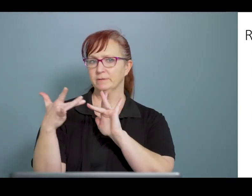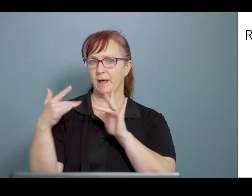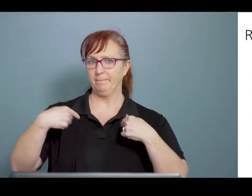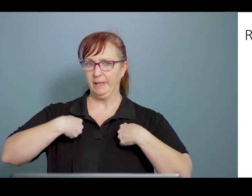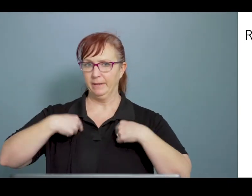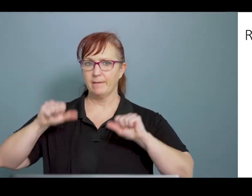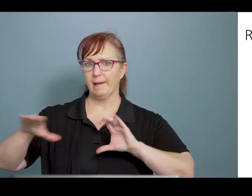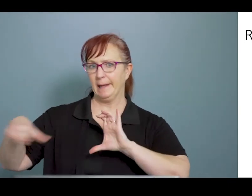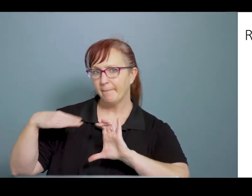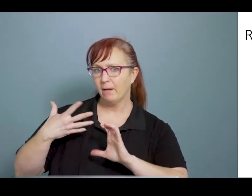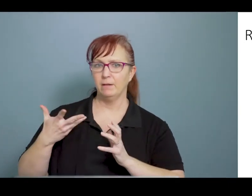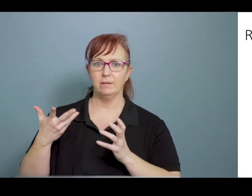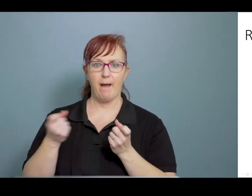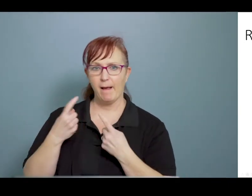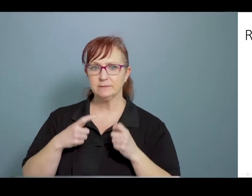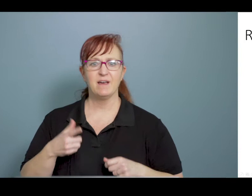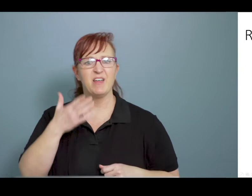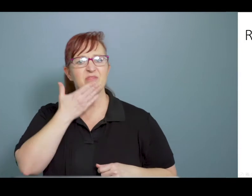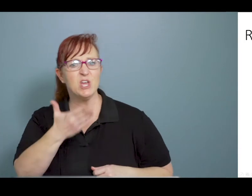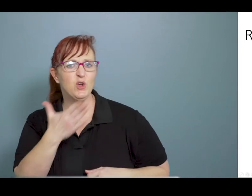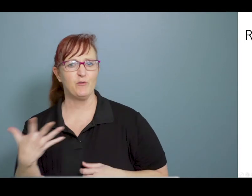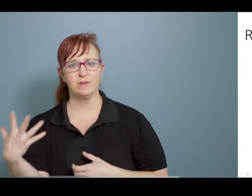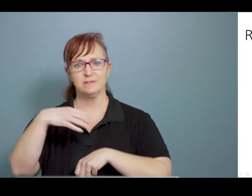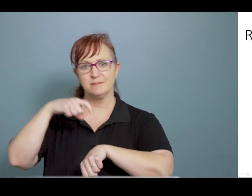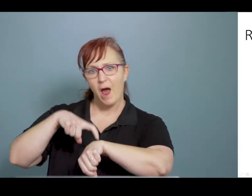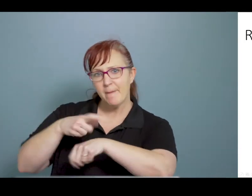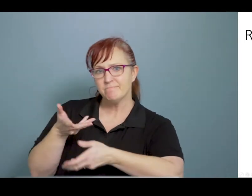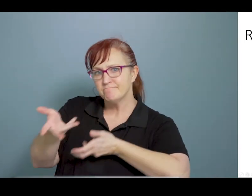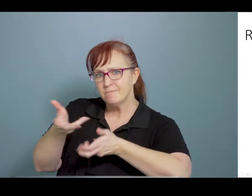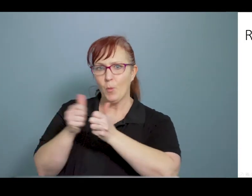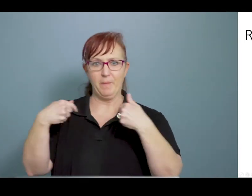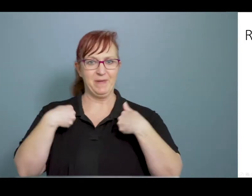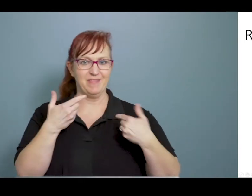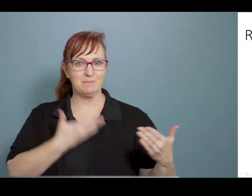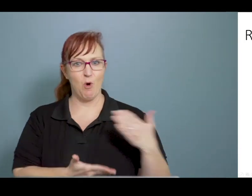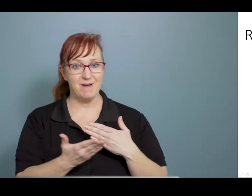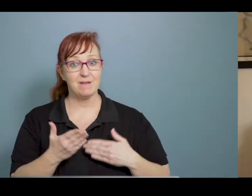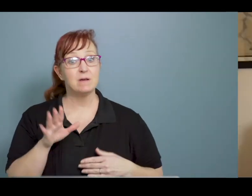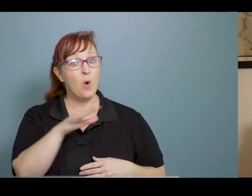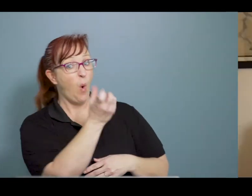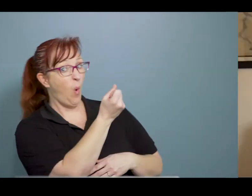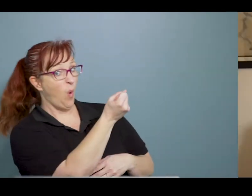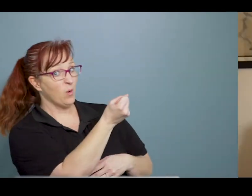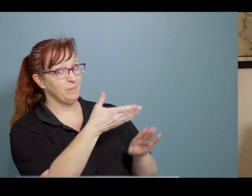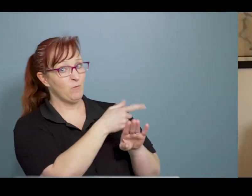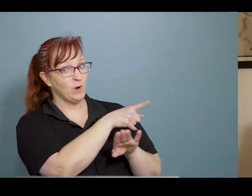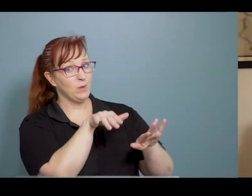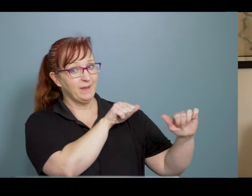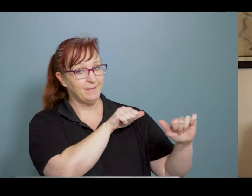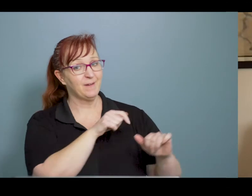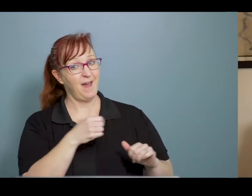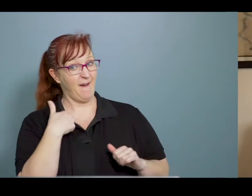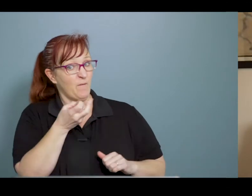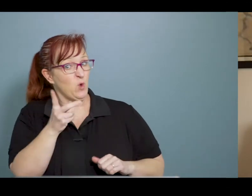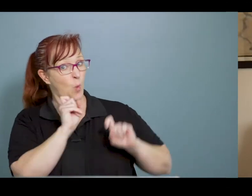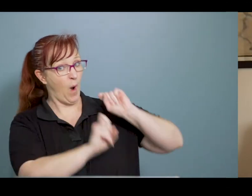to spend some time with you this morning. Thank you, Amelia. We do have a couple of questions here real quick right before you leave. If you've got